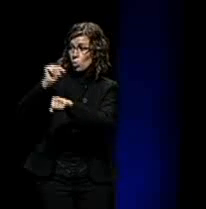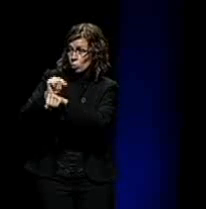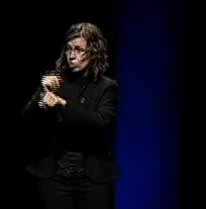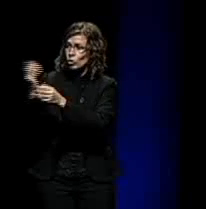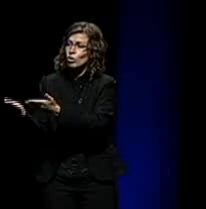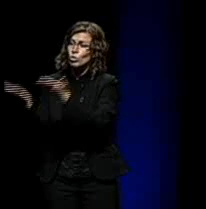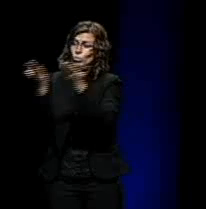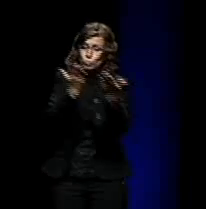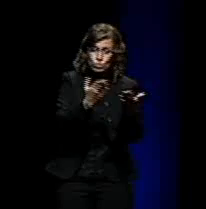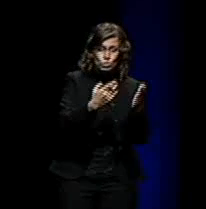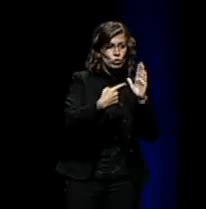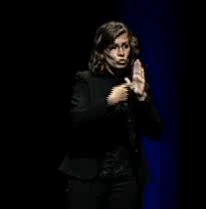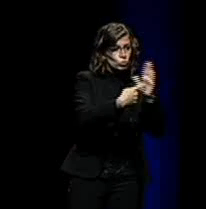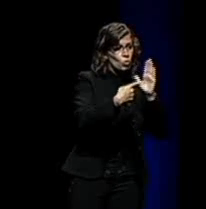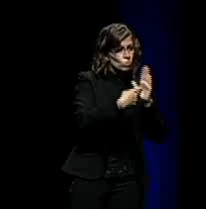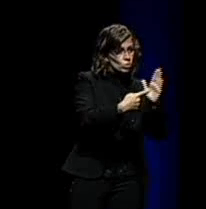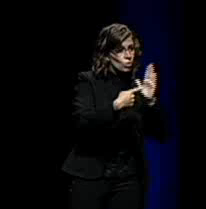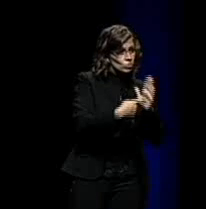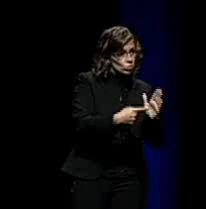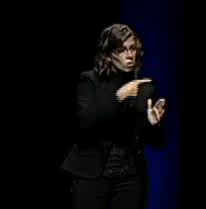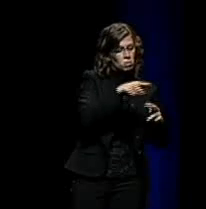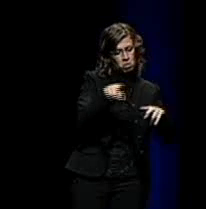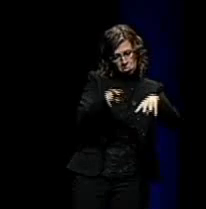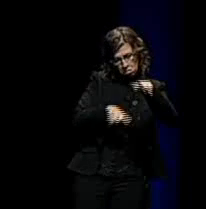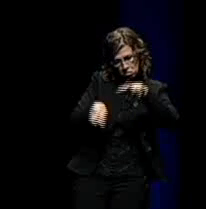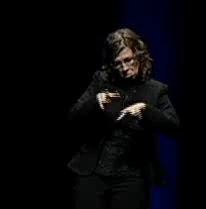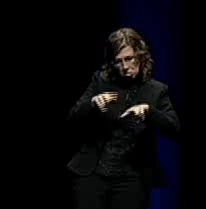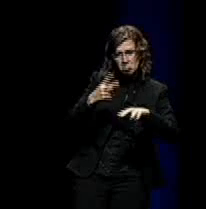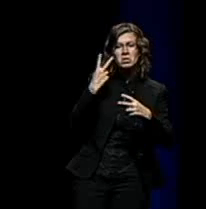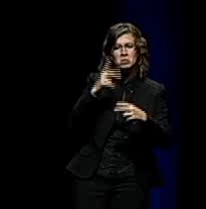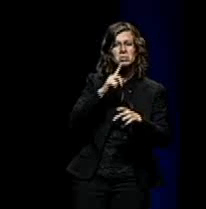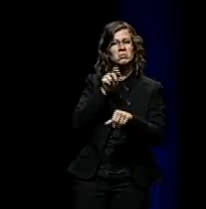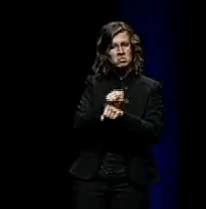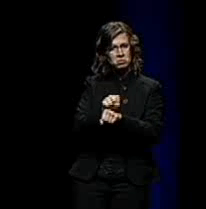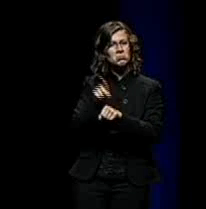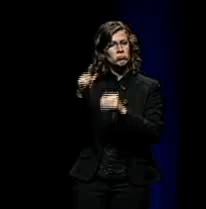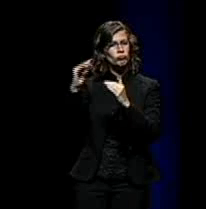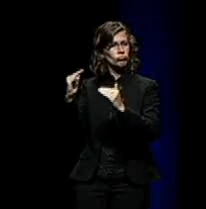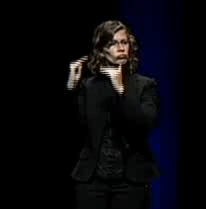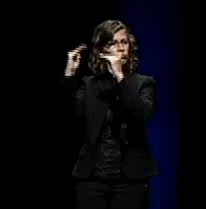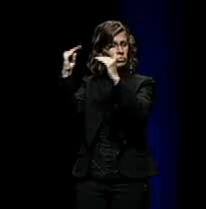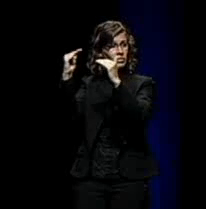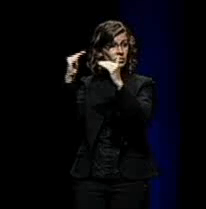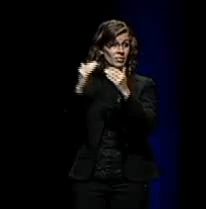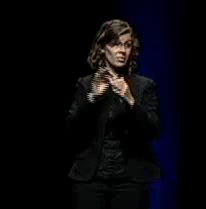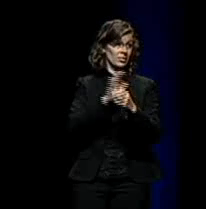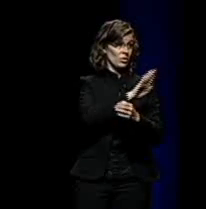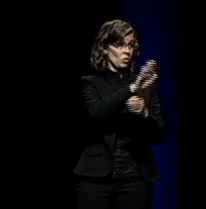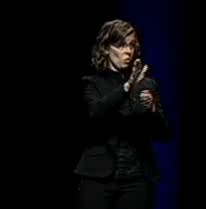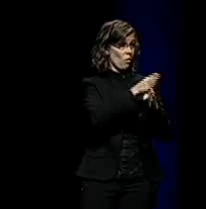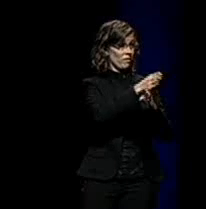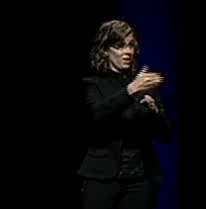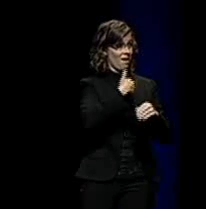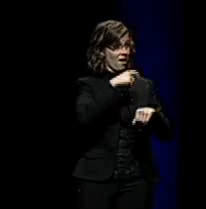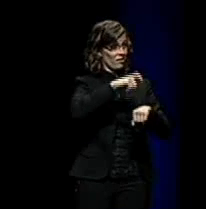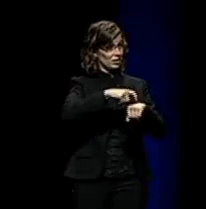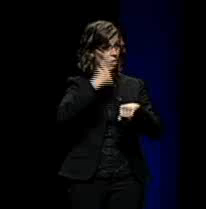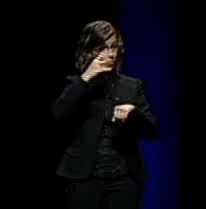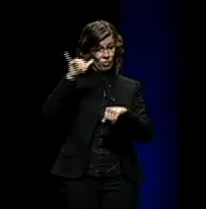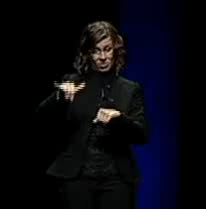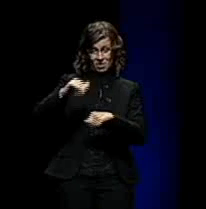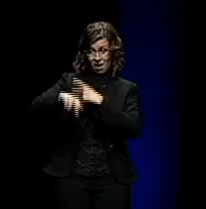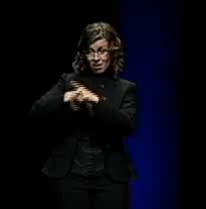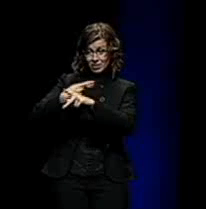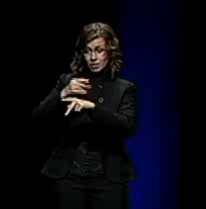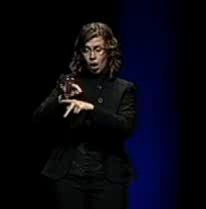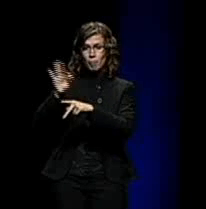determination as to whether they've achieved this higher level. I don't know that you have the time in your industry to do that, but it's up to you.